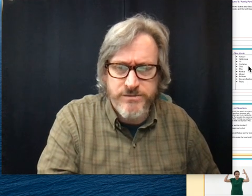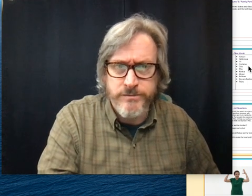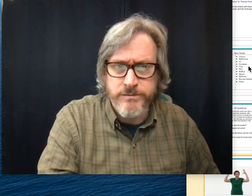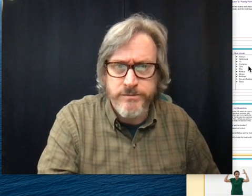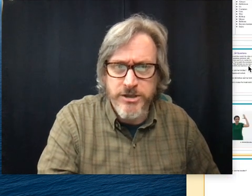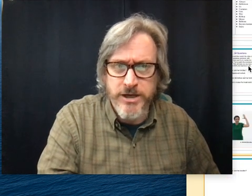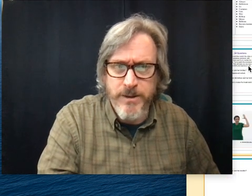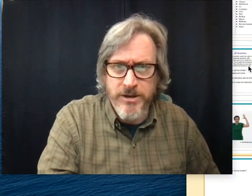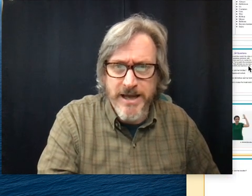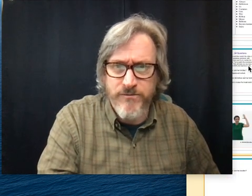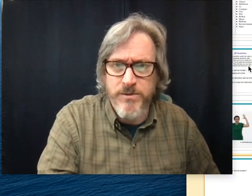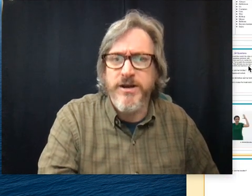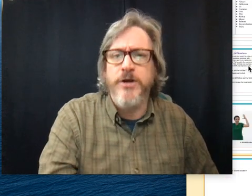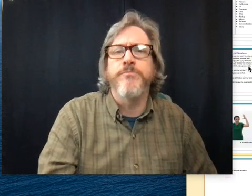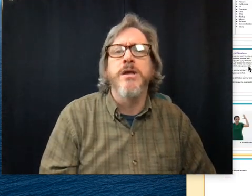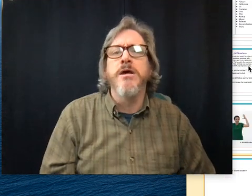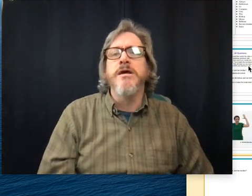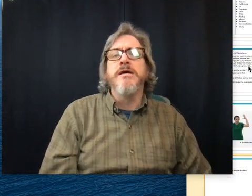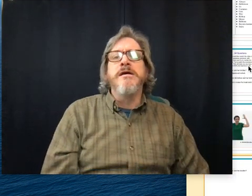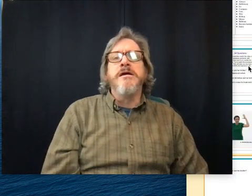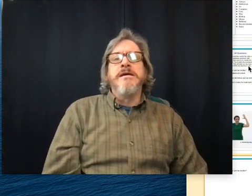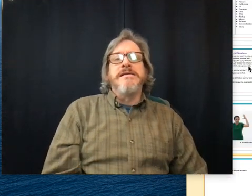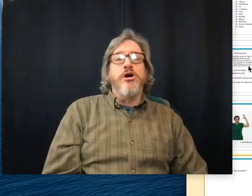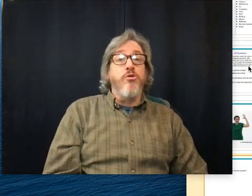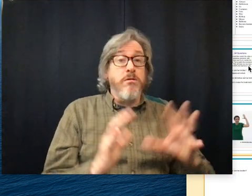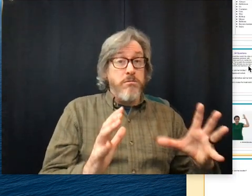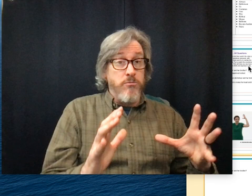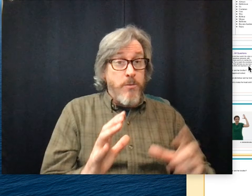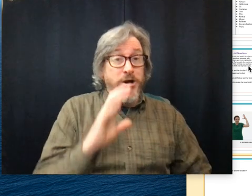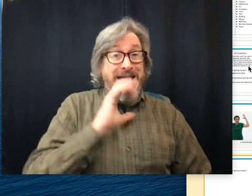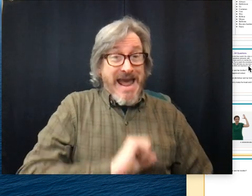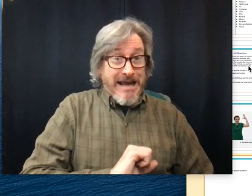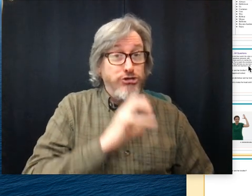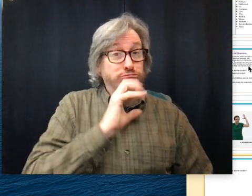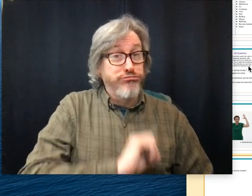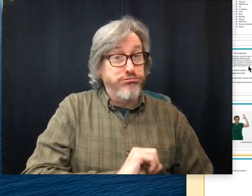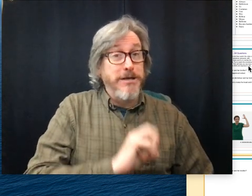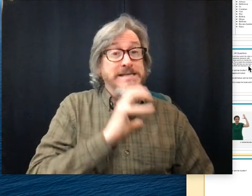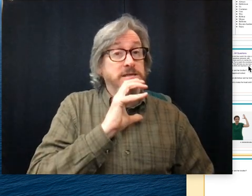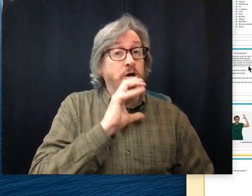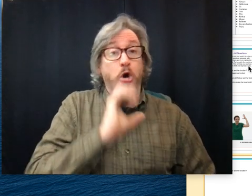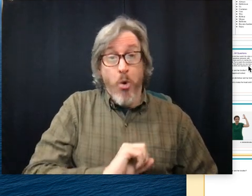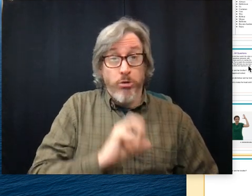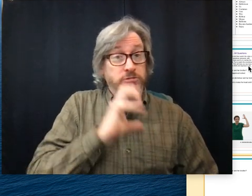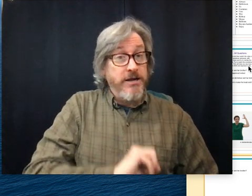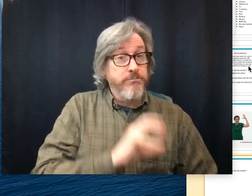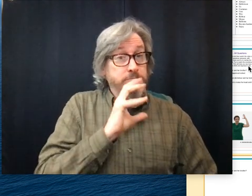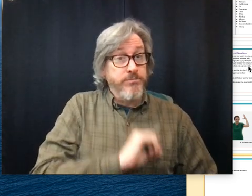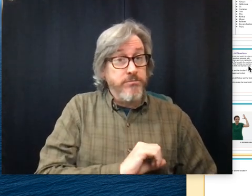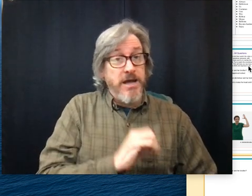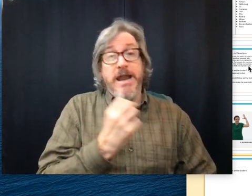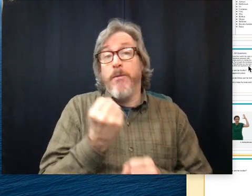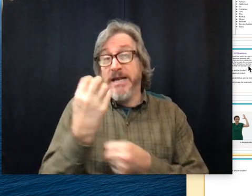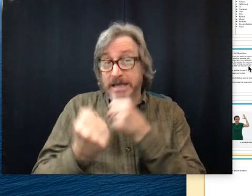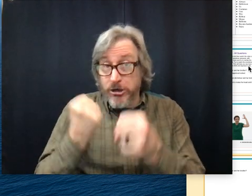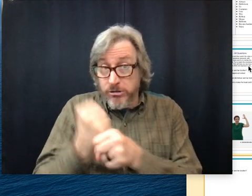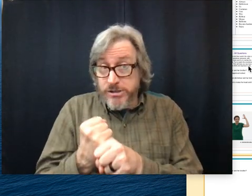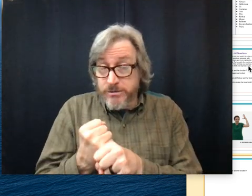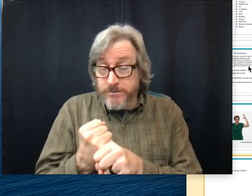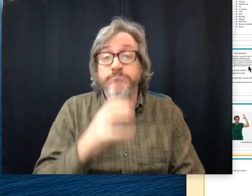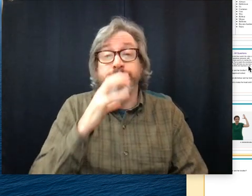answers. You need to be able to get it from the video. So remember, age is old, right? And how